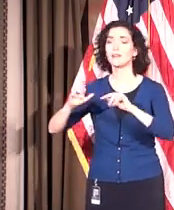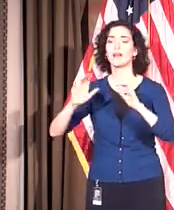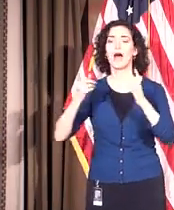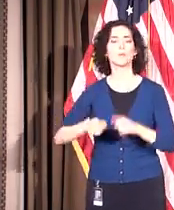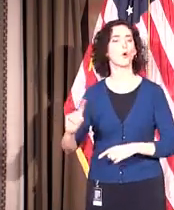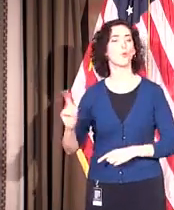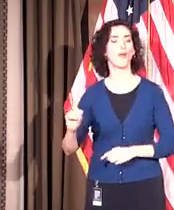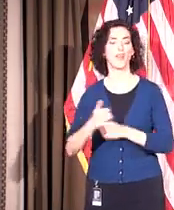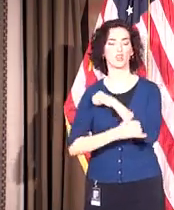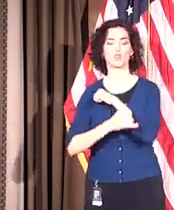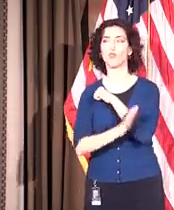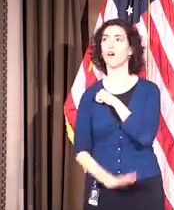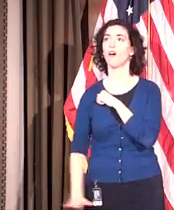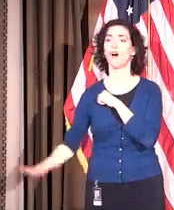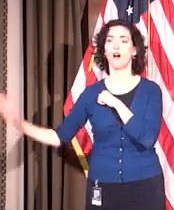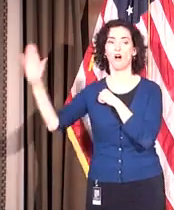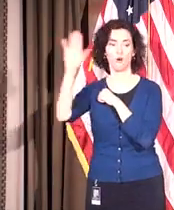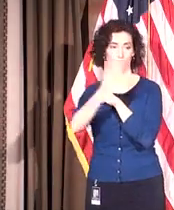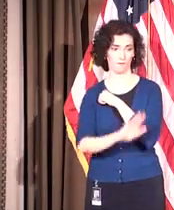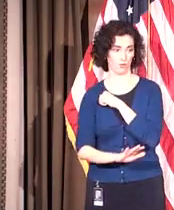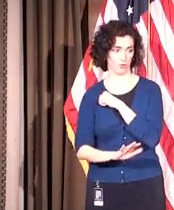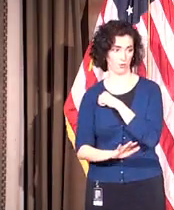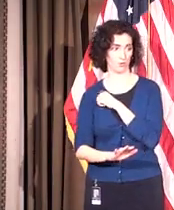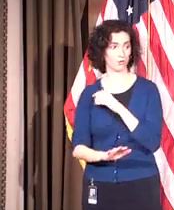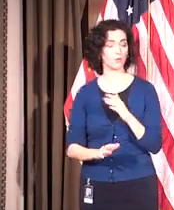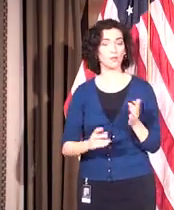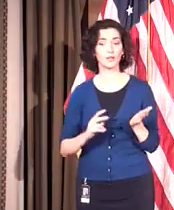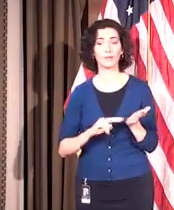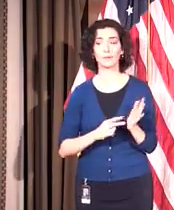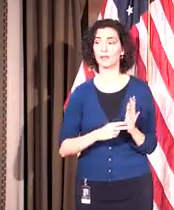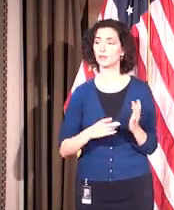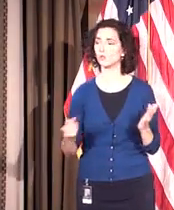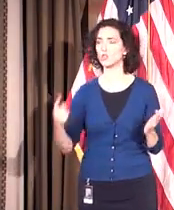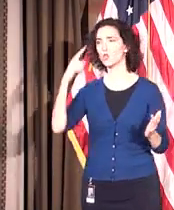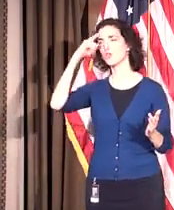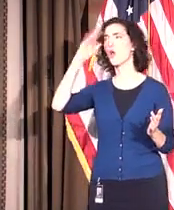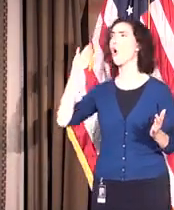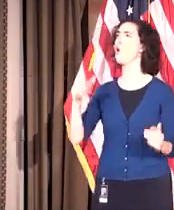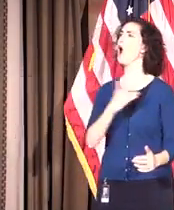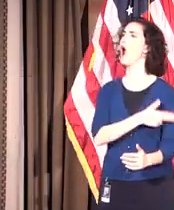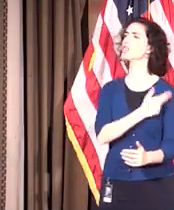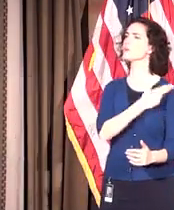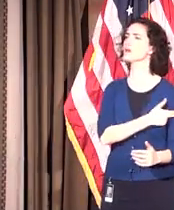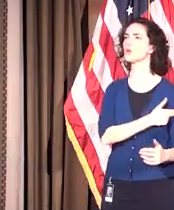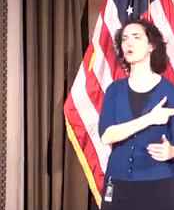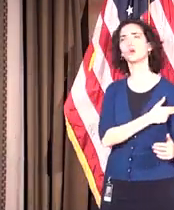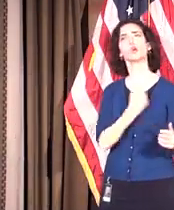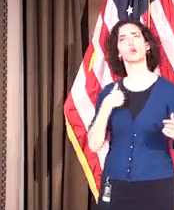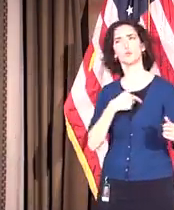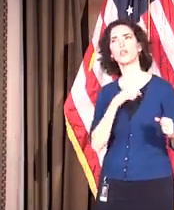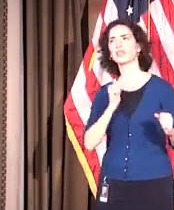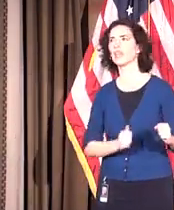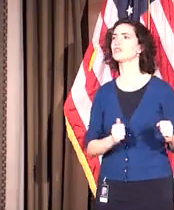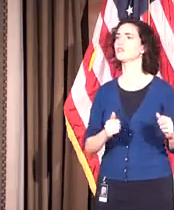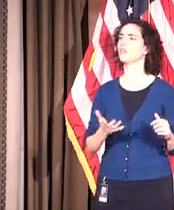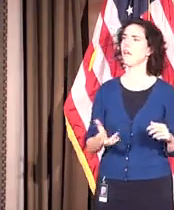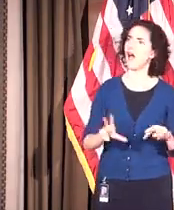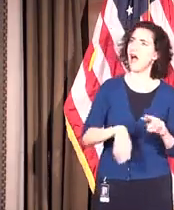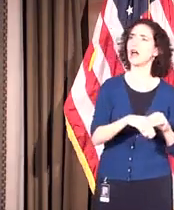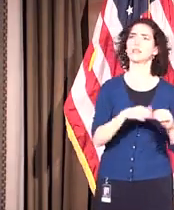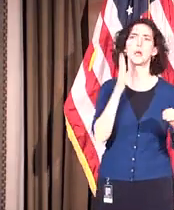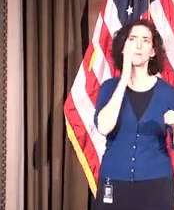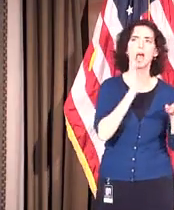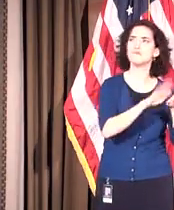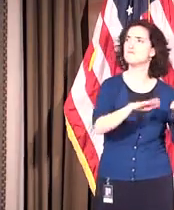believing that we can greatly increase our capacity outside of our current hospital footprint because the staffing is just not going to be